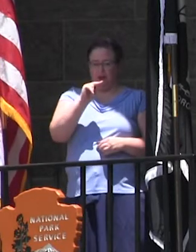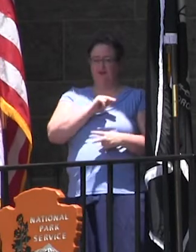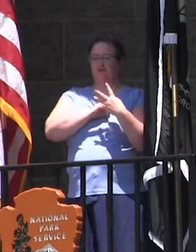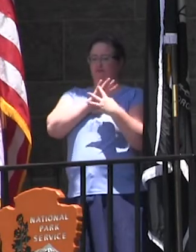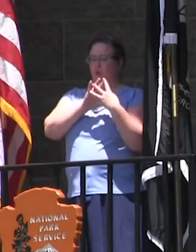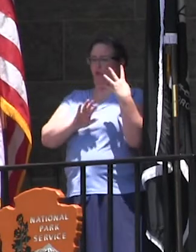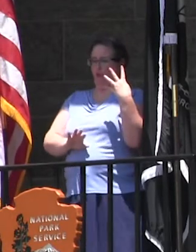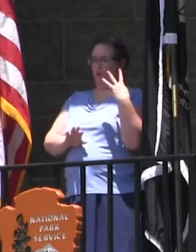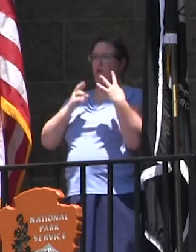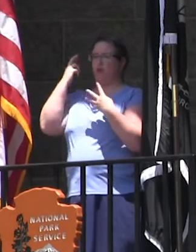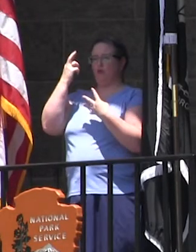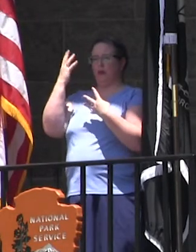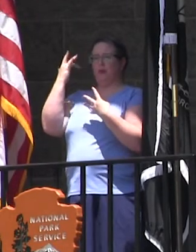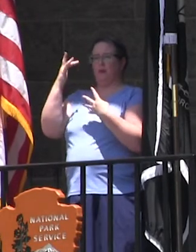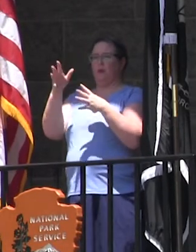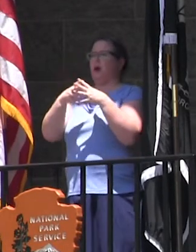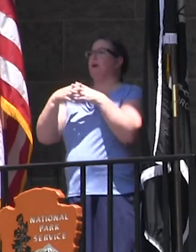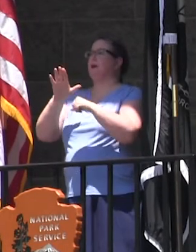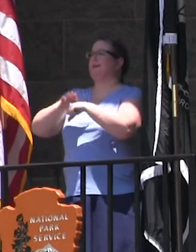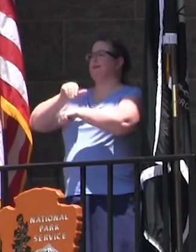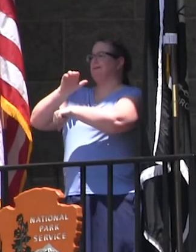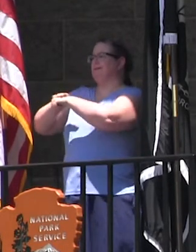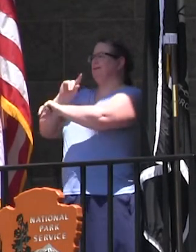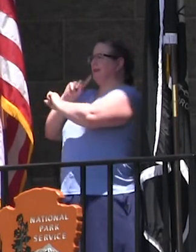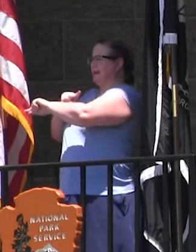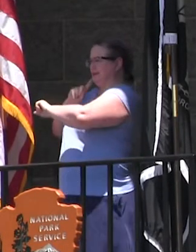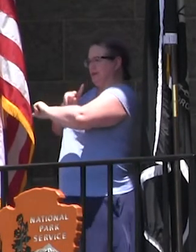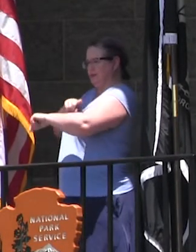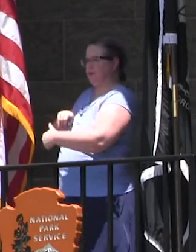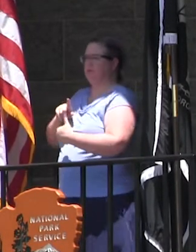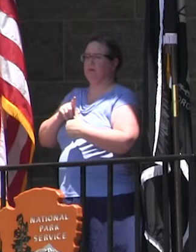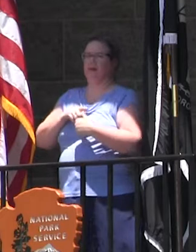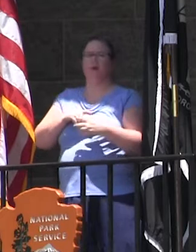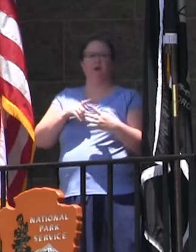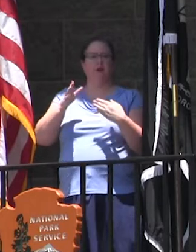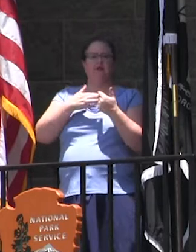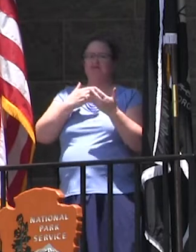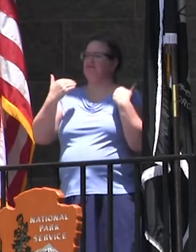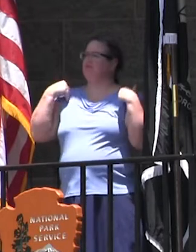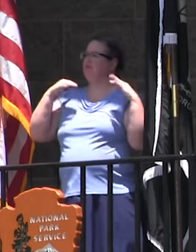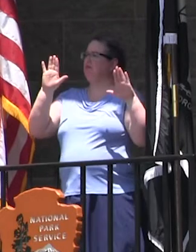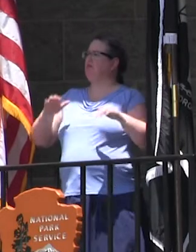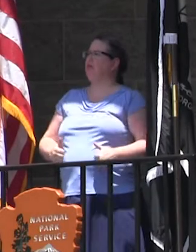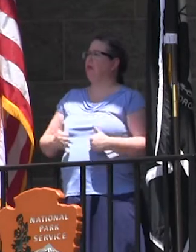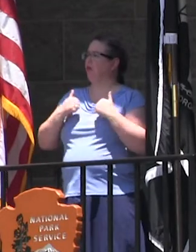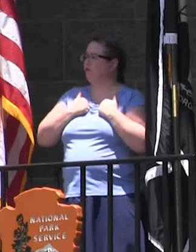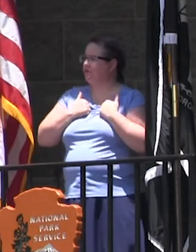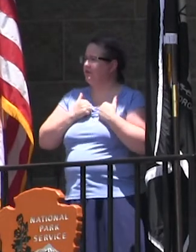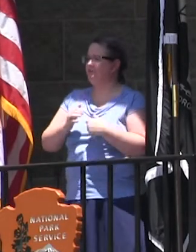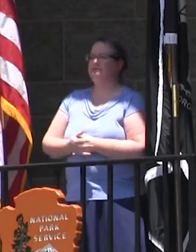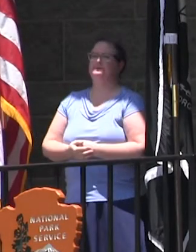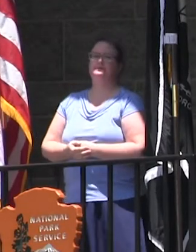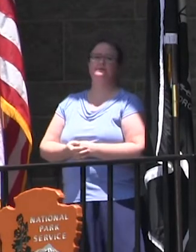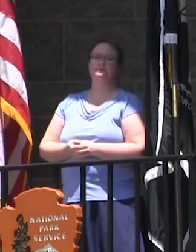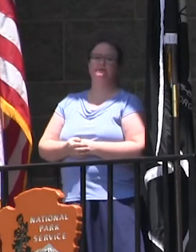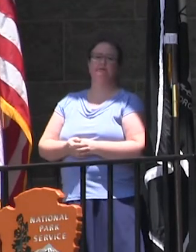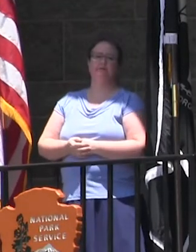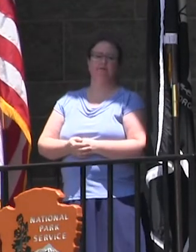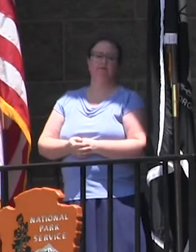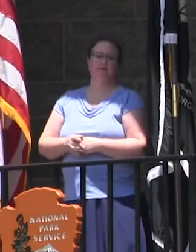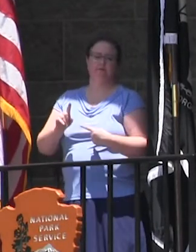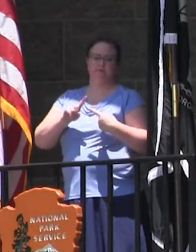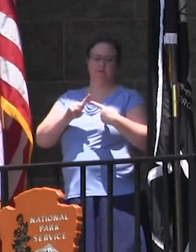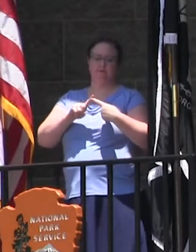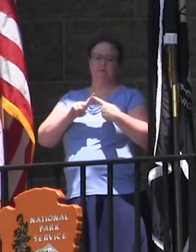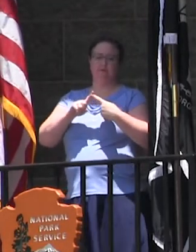as to why Americans so often answer the nation's call, even to the point of sacrificing their lives. They do it to